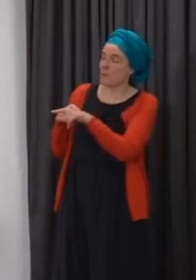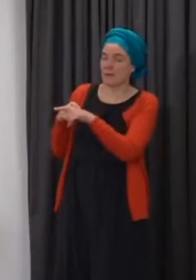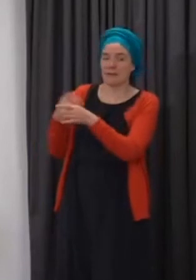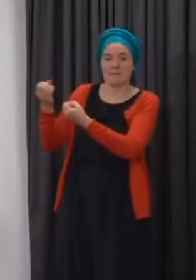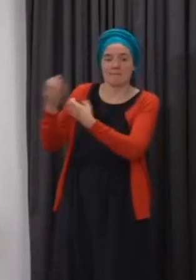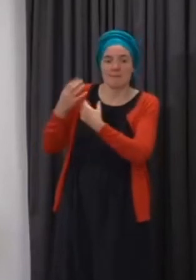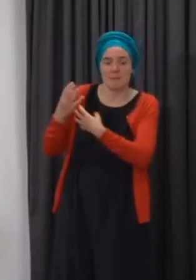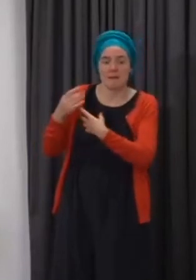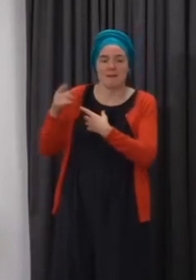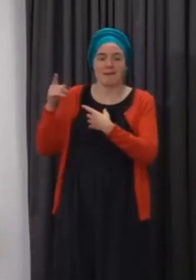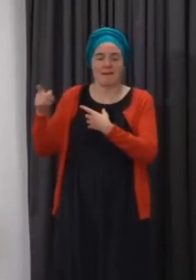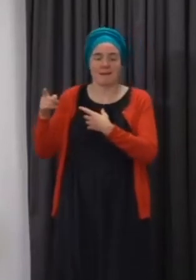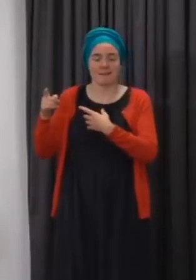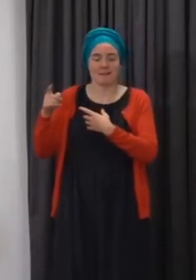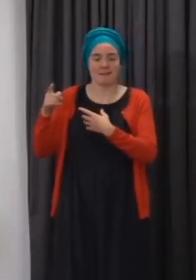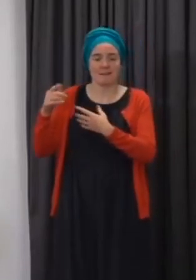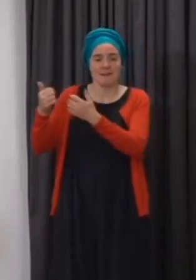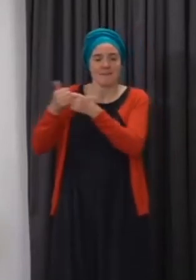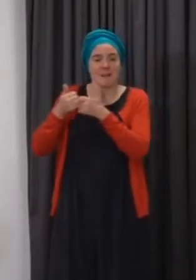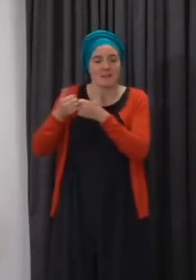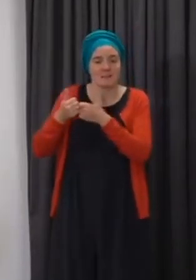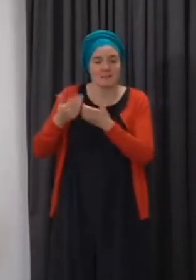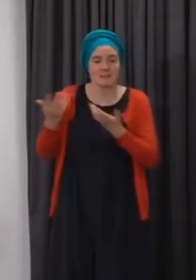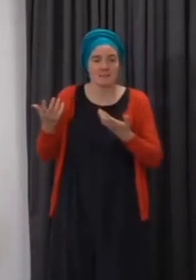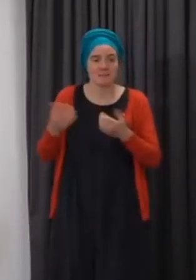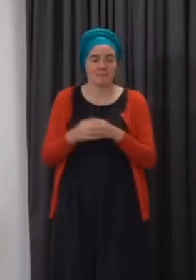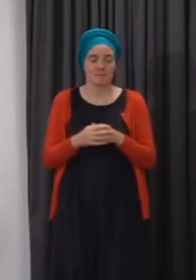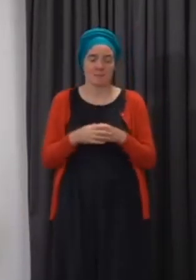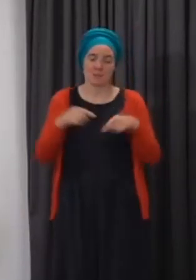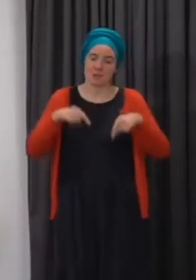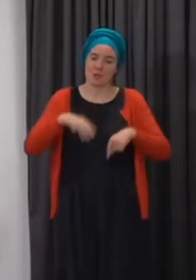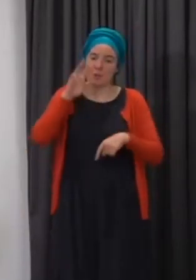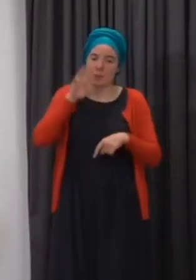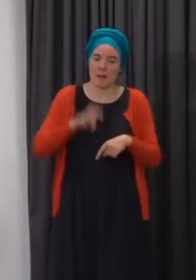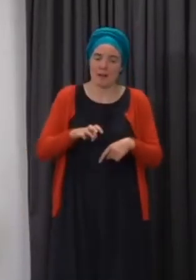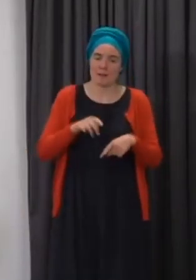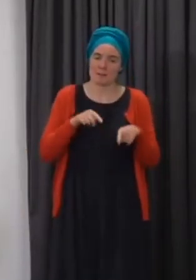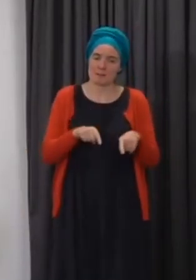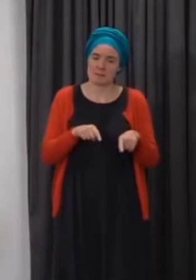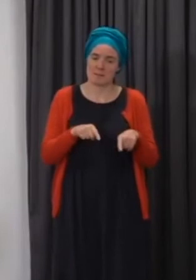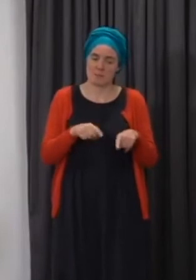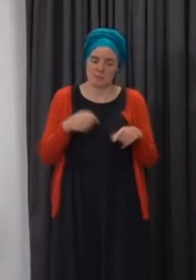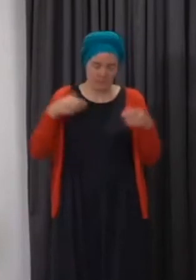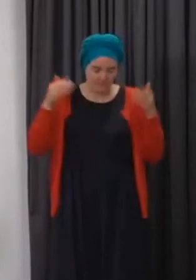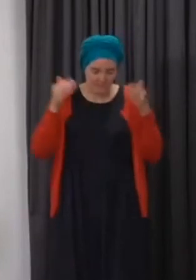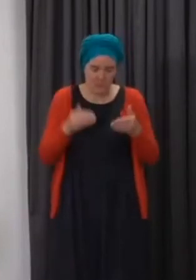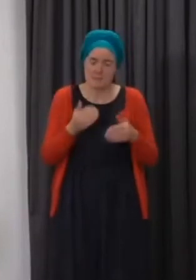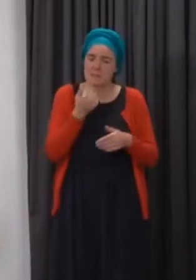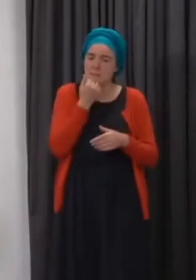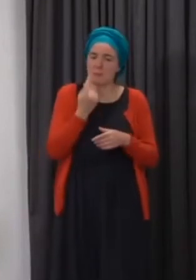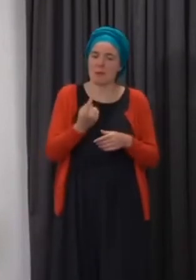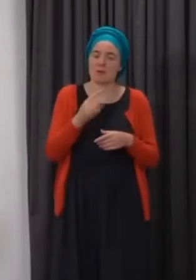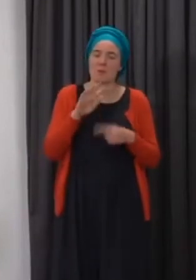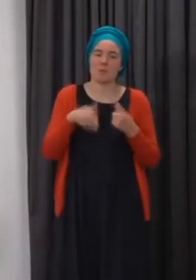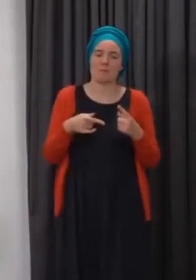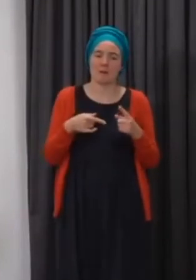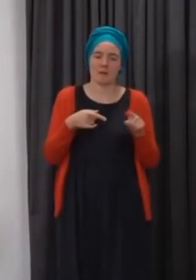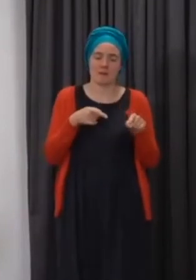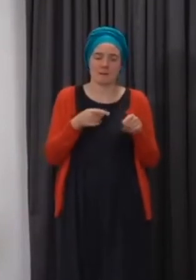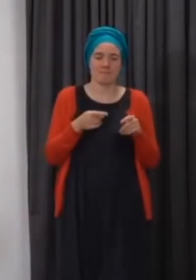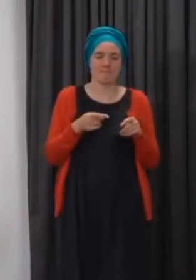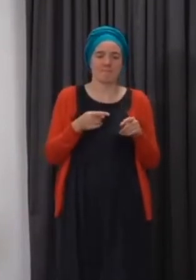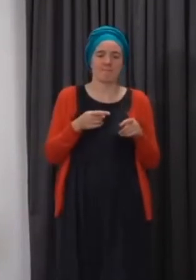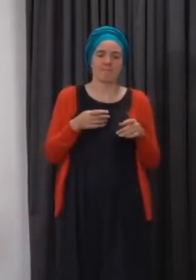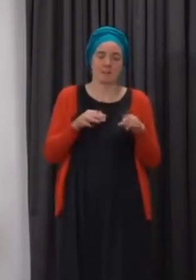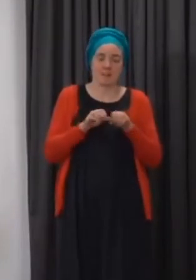at this stage. And we are very focused on making sure that the reproduction value, the R rate, is limited and that we're able to keep under 1 as much